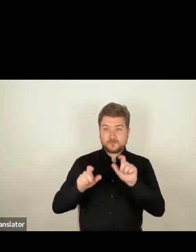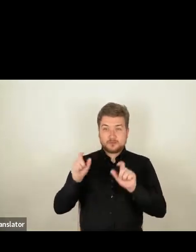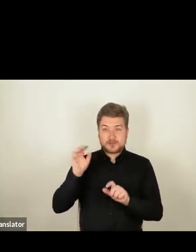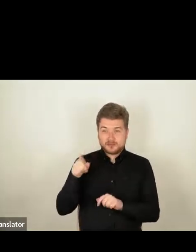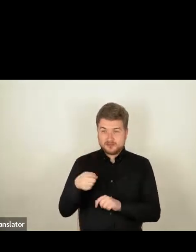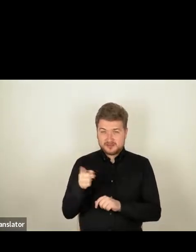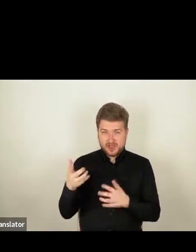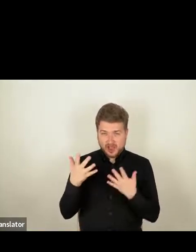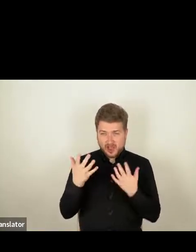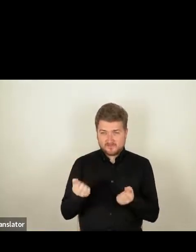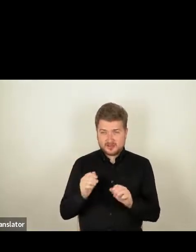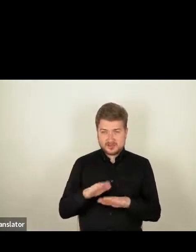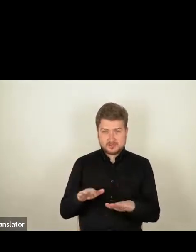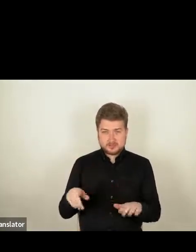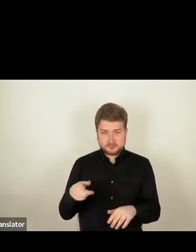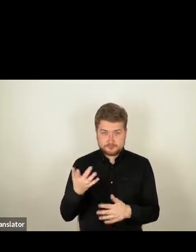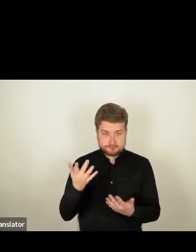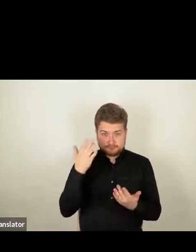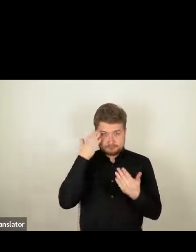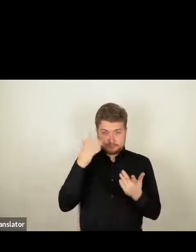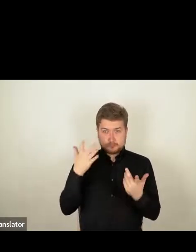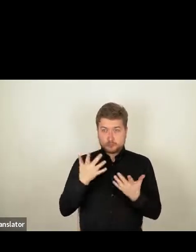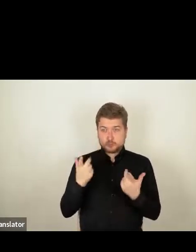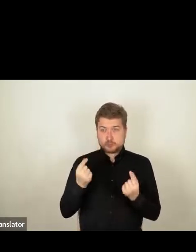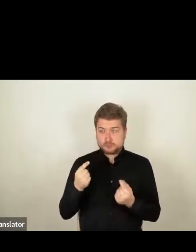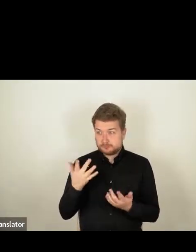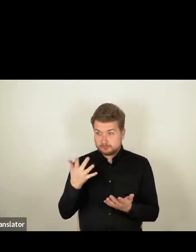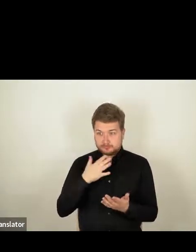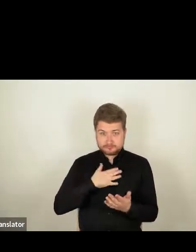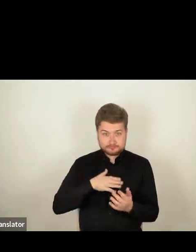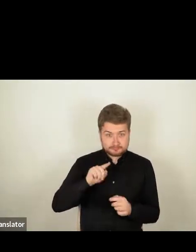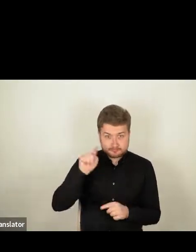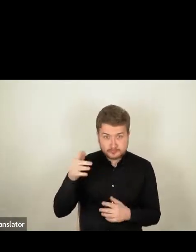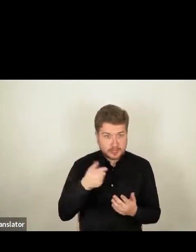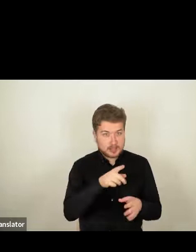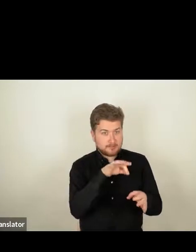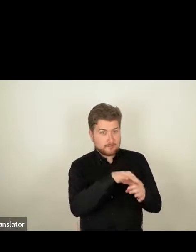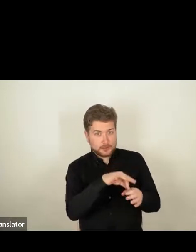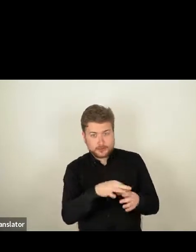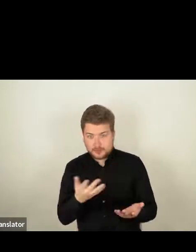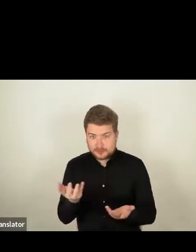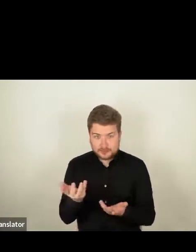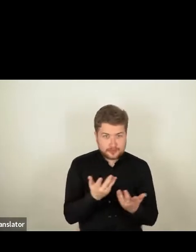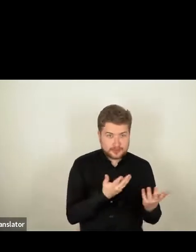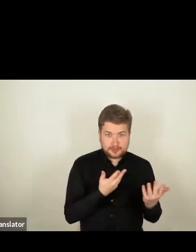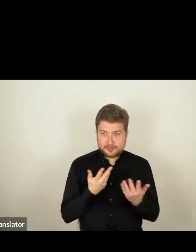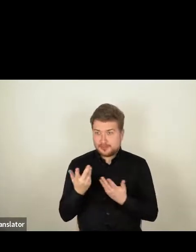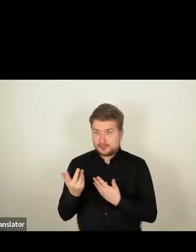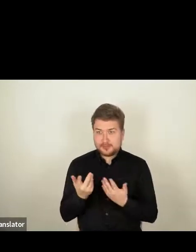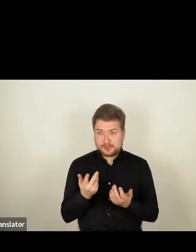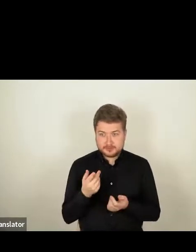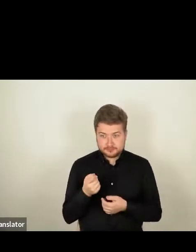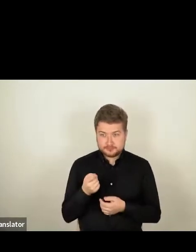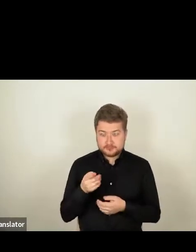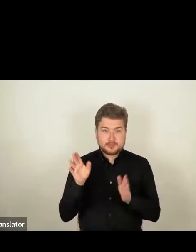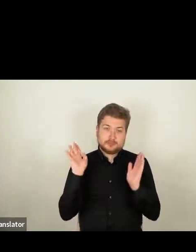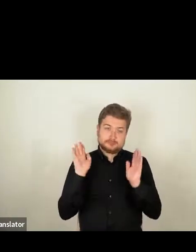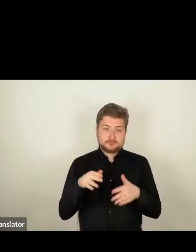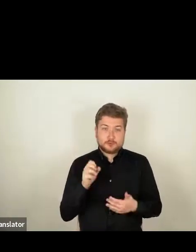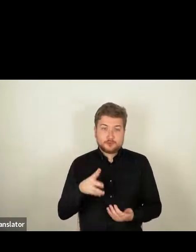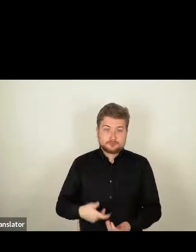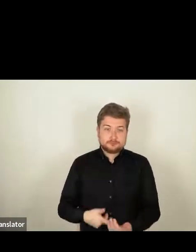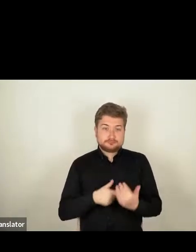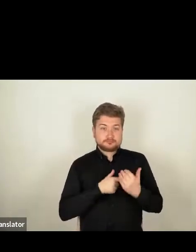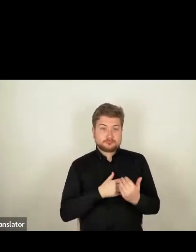know what to do because they couldn't leave the room when they were voting. And so they began to breastfeed their children in